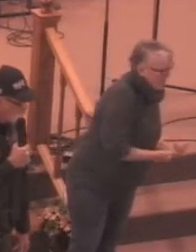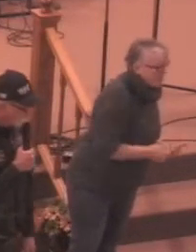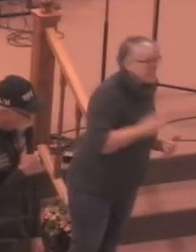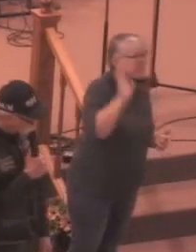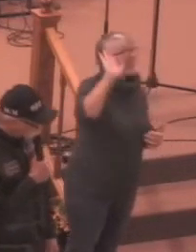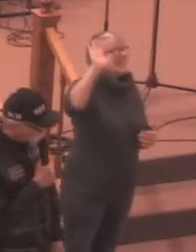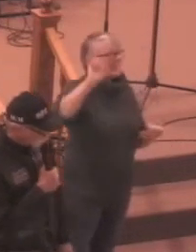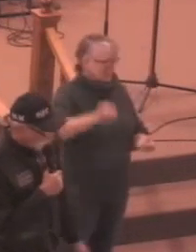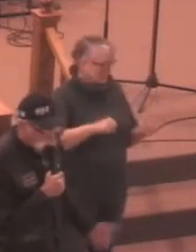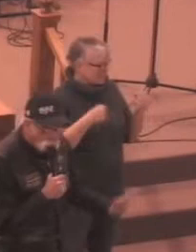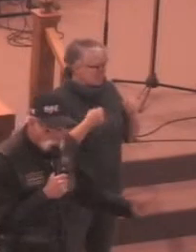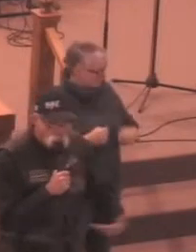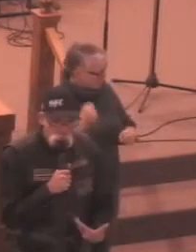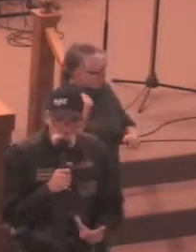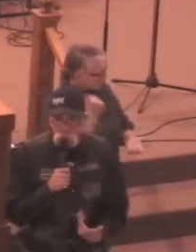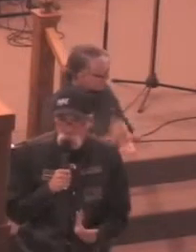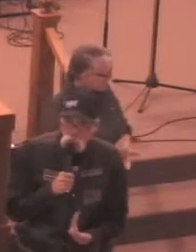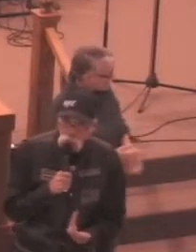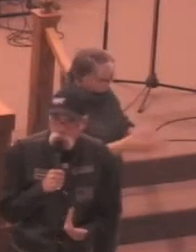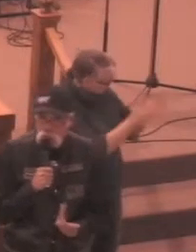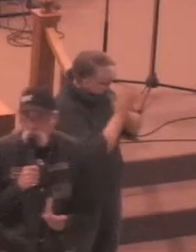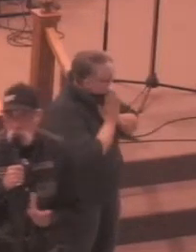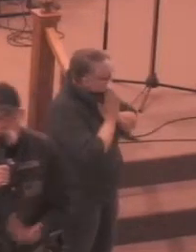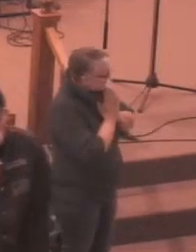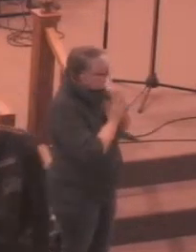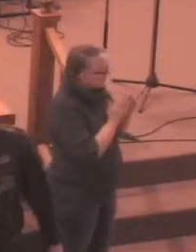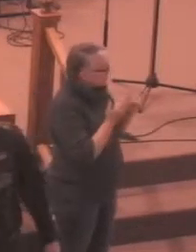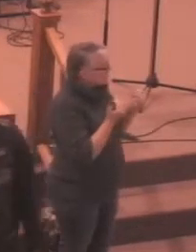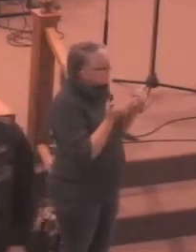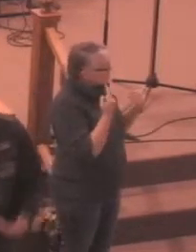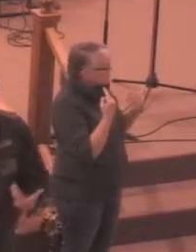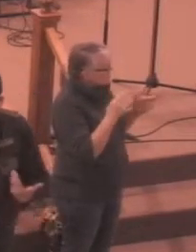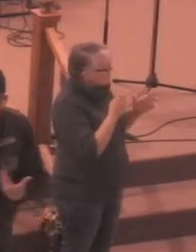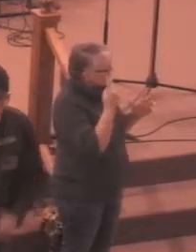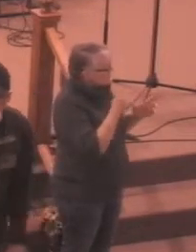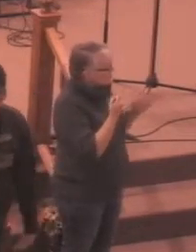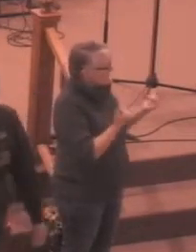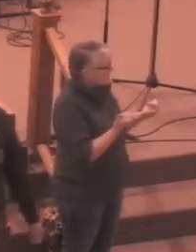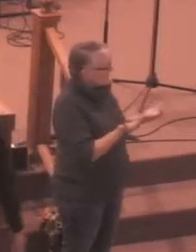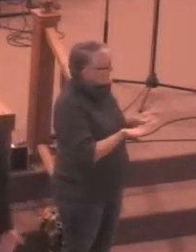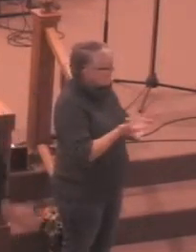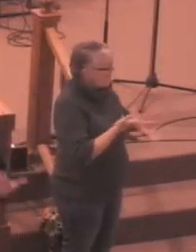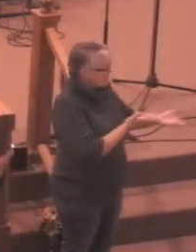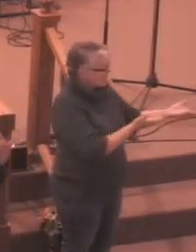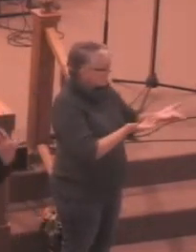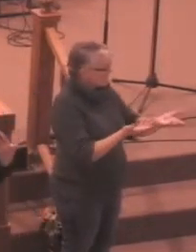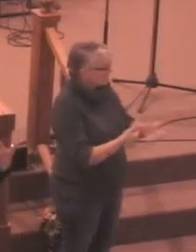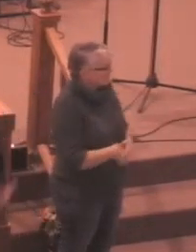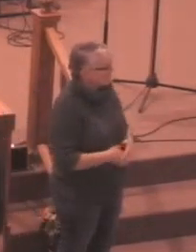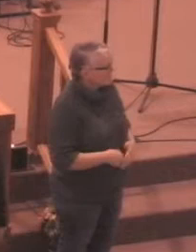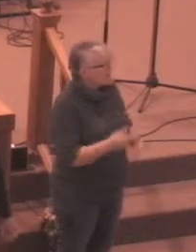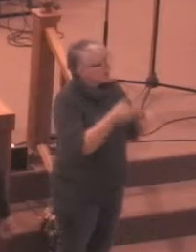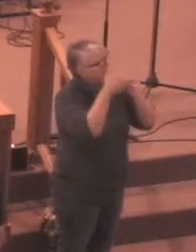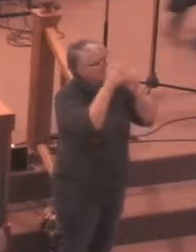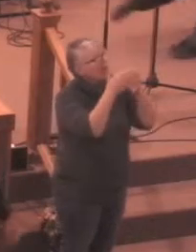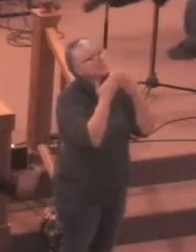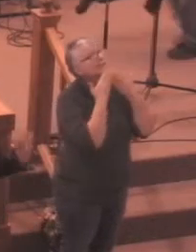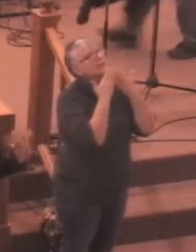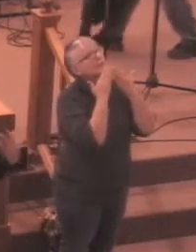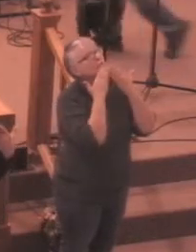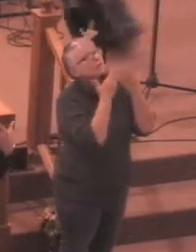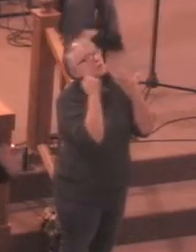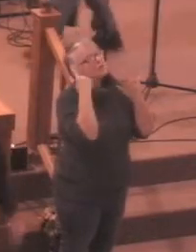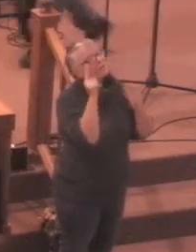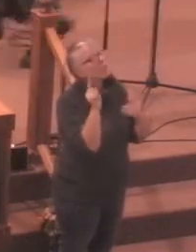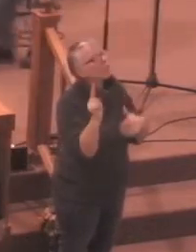Lord. Amen. If you bow your heads with me, we're going to bring in tonight's offering and praise. Father God, Lord, we truly thank you for